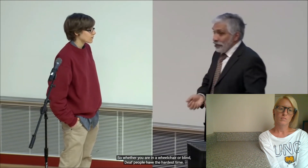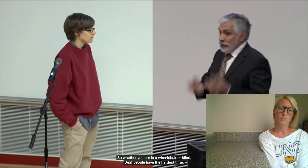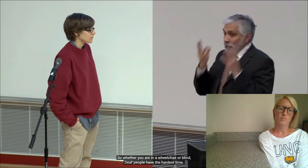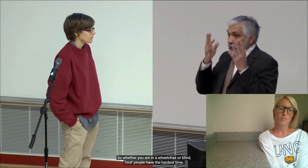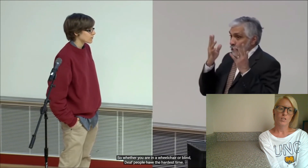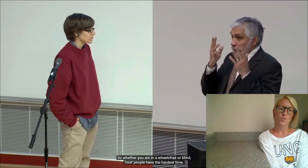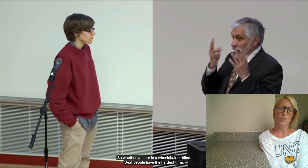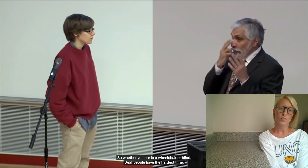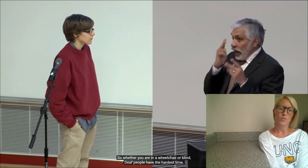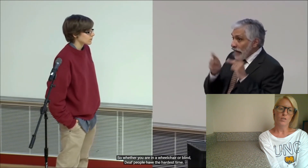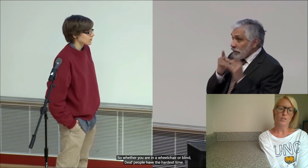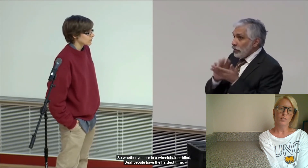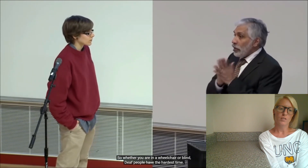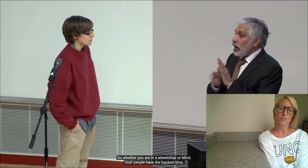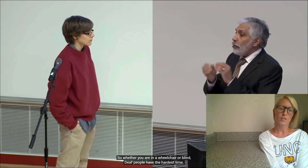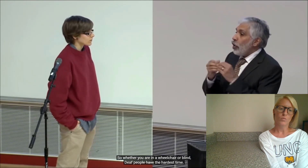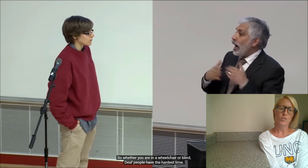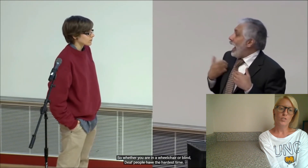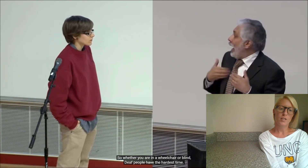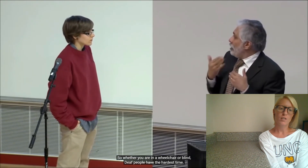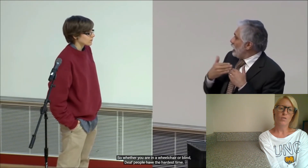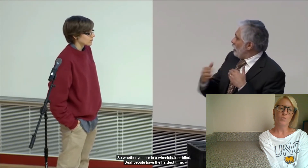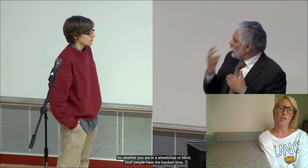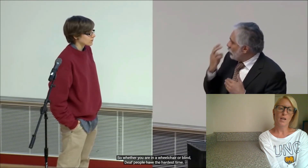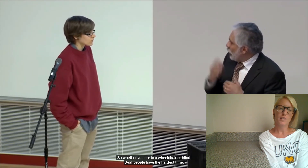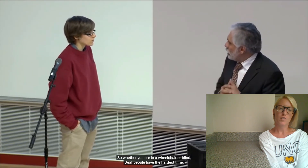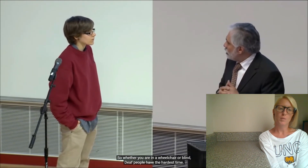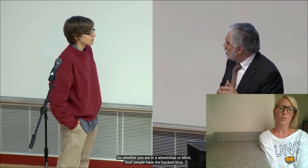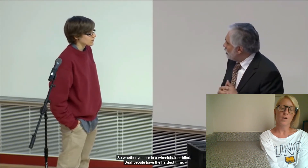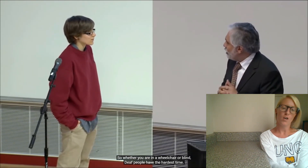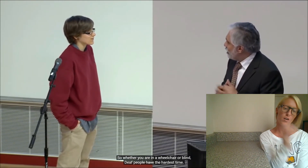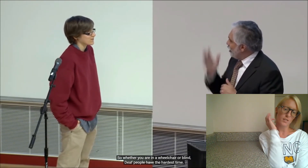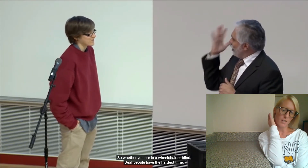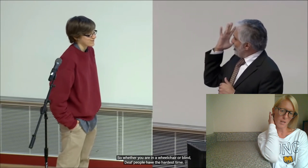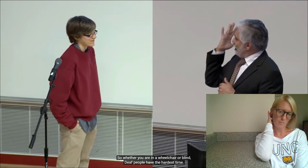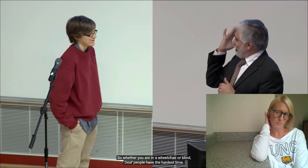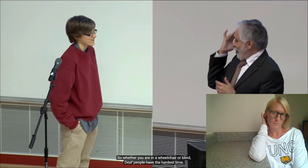So whether you're in a wheelchair or blind, deaf people have the hardest time.